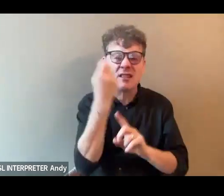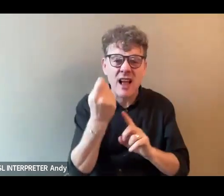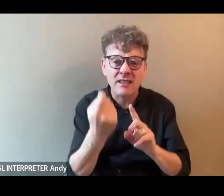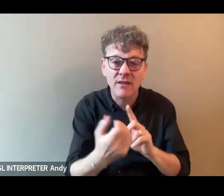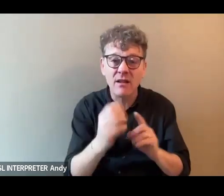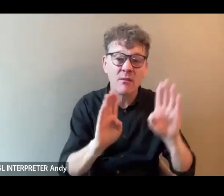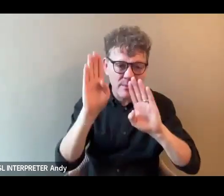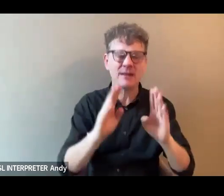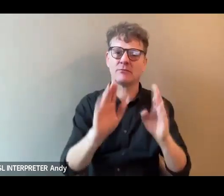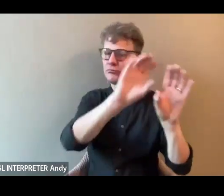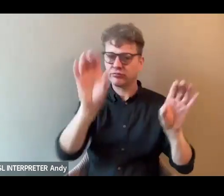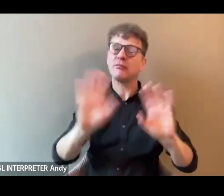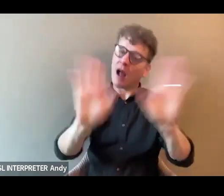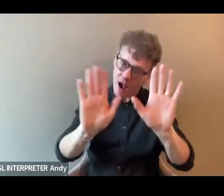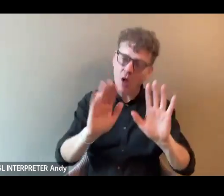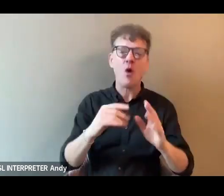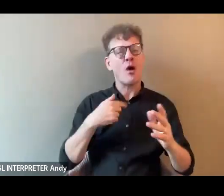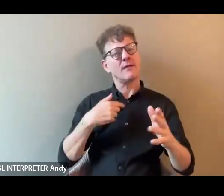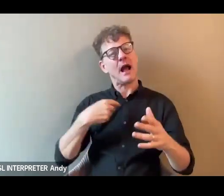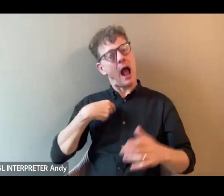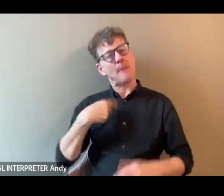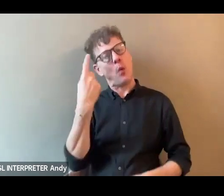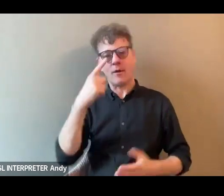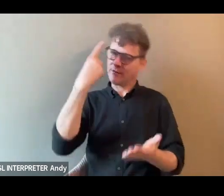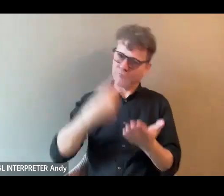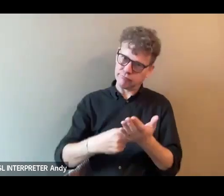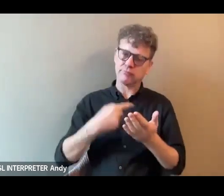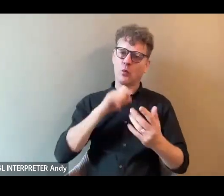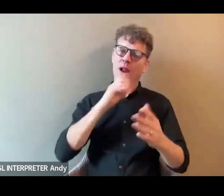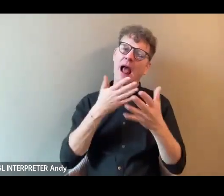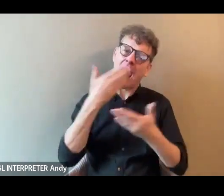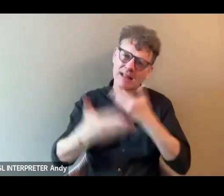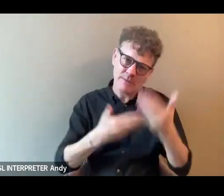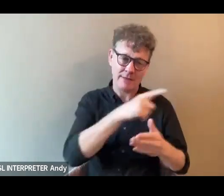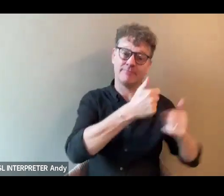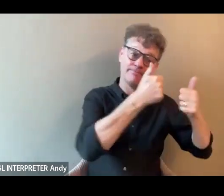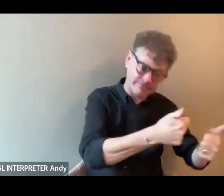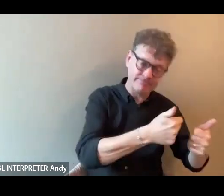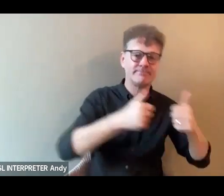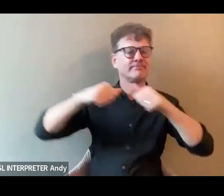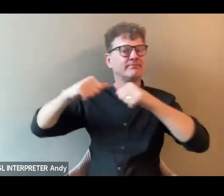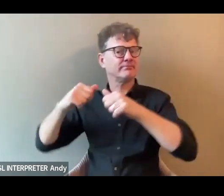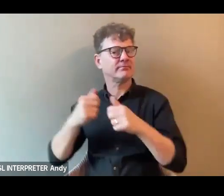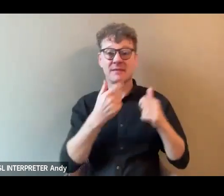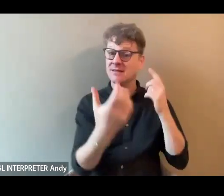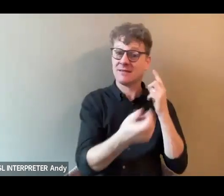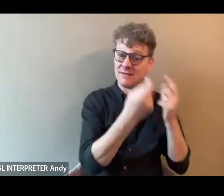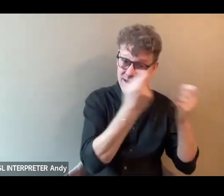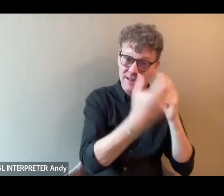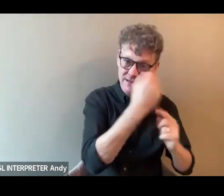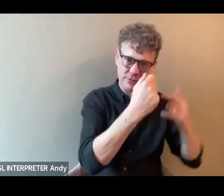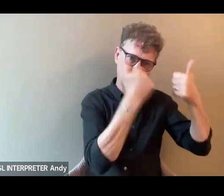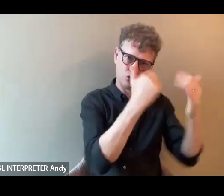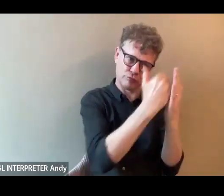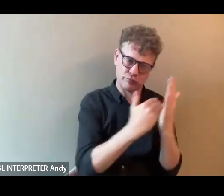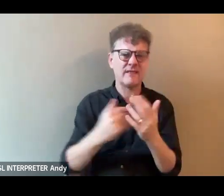out applications that did better and applications that did worse. That's not personalised, tailored feedback to every individual applicant, but it's a hell of a